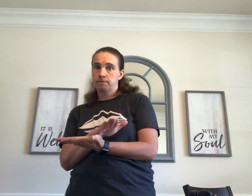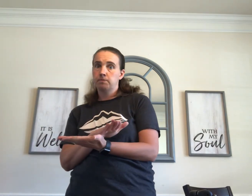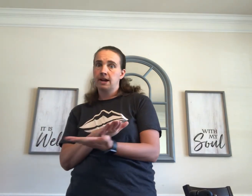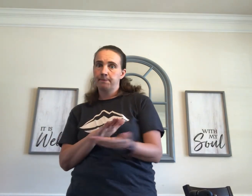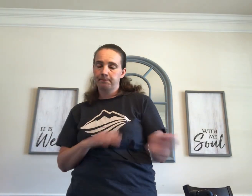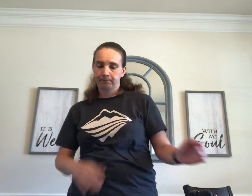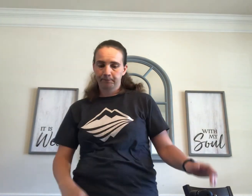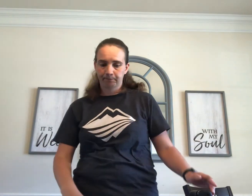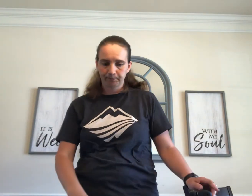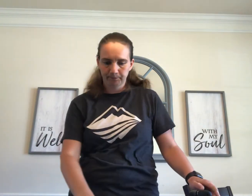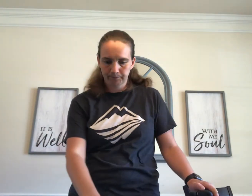okay?